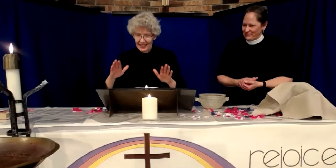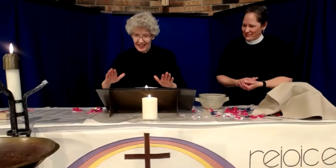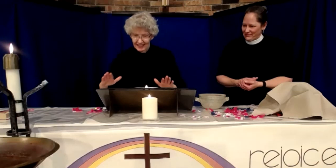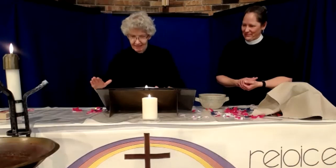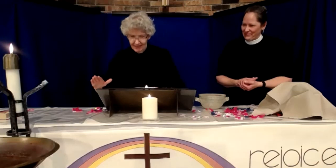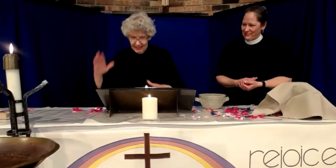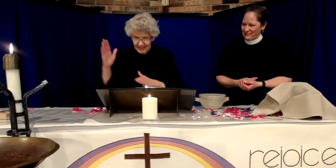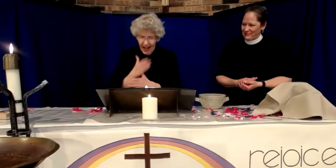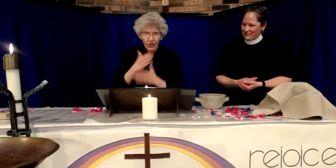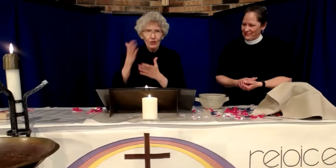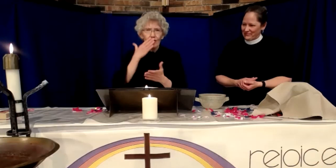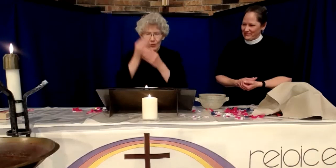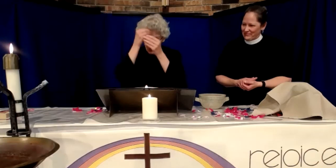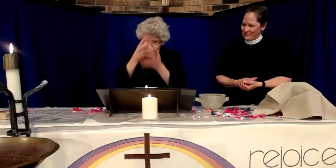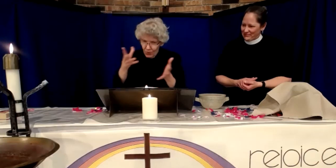Go in peace.